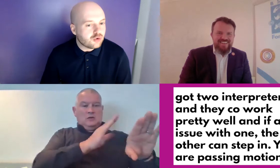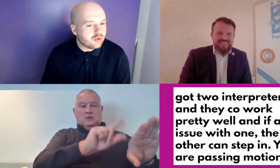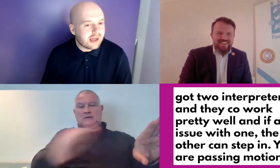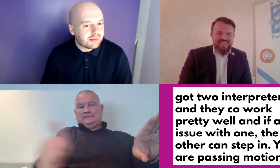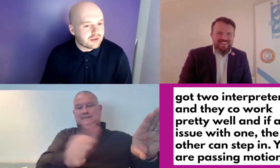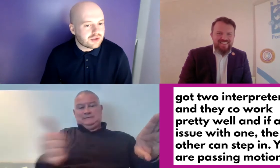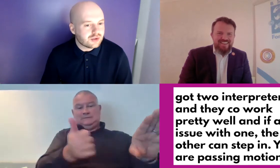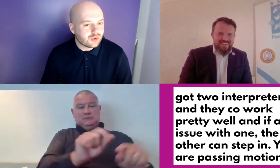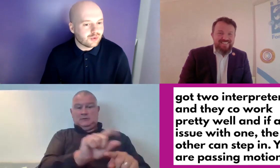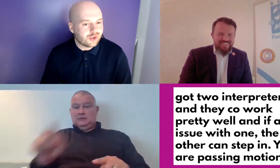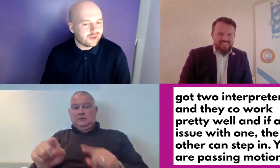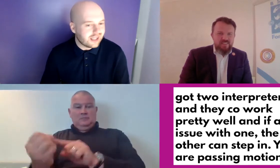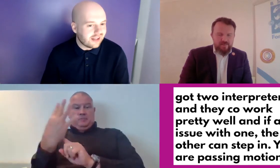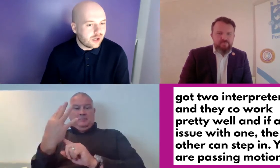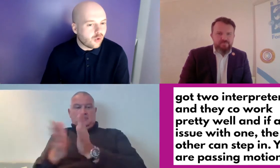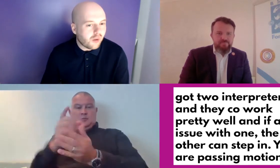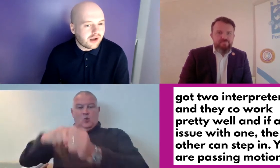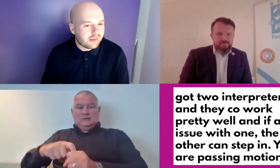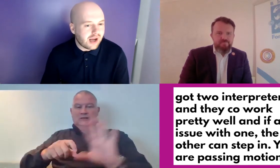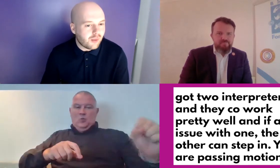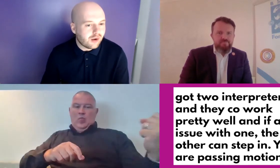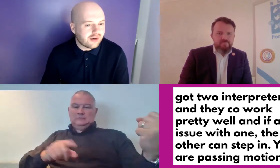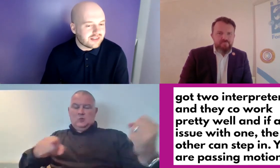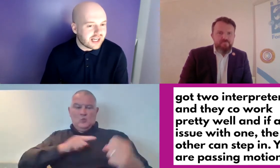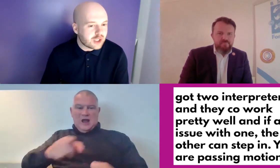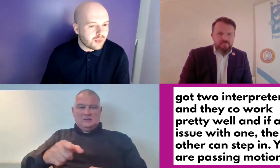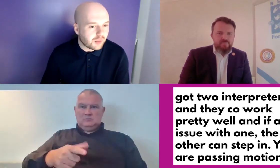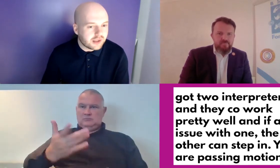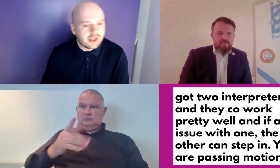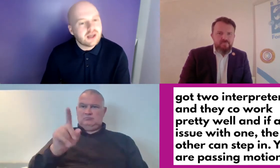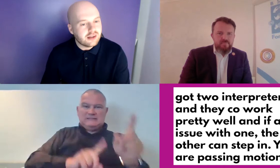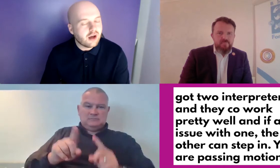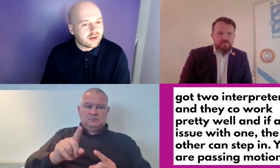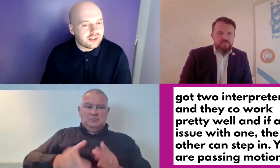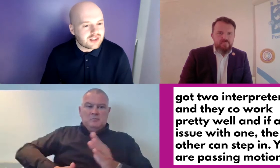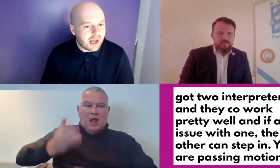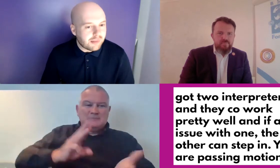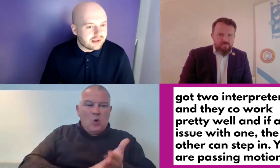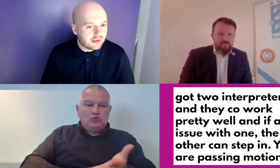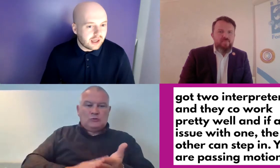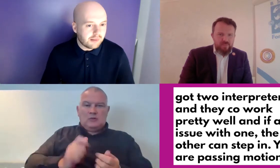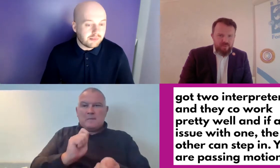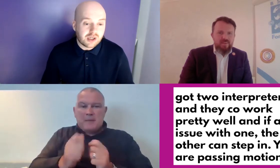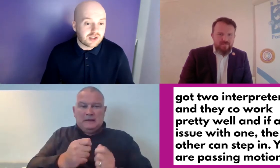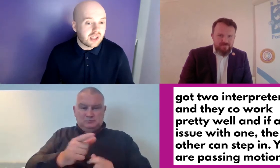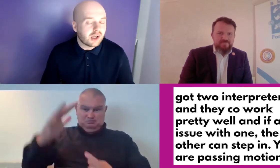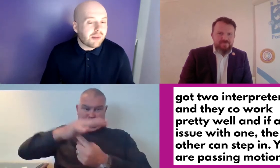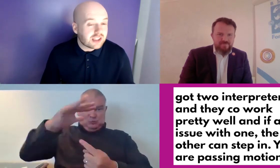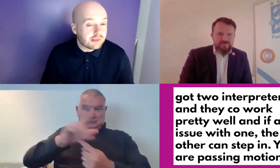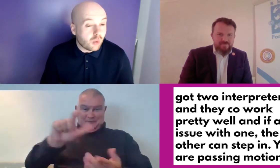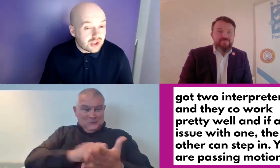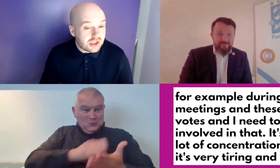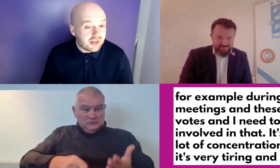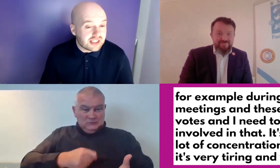got two interpreters, so they co-work pretty well. And if there's an issue with one, the other can step in, because you're